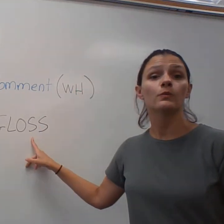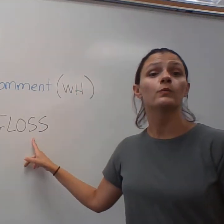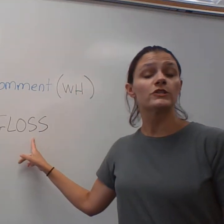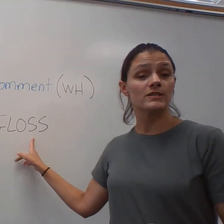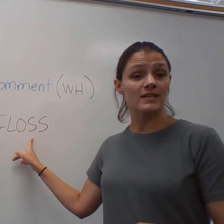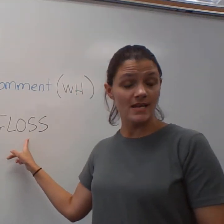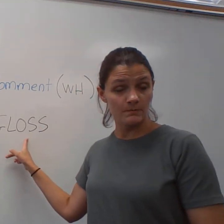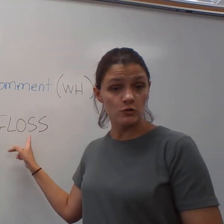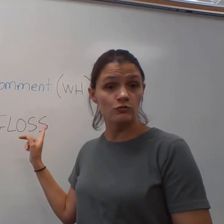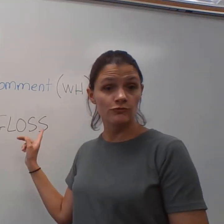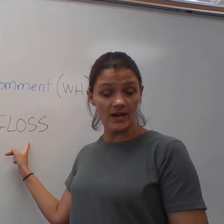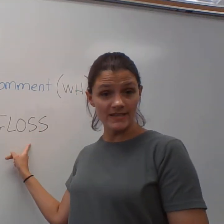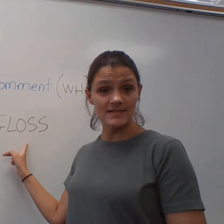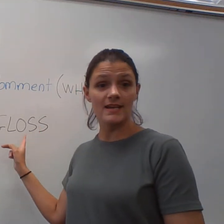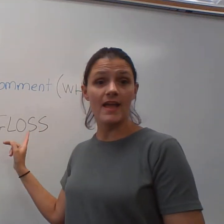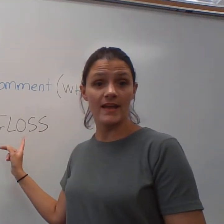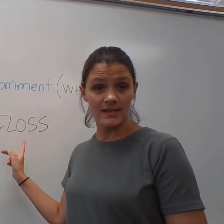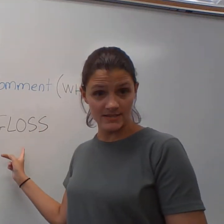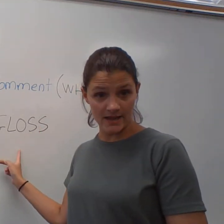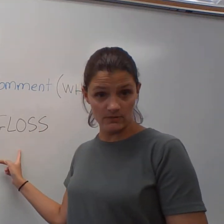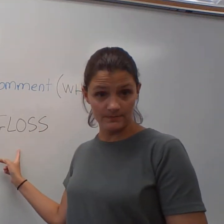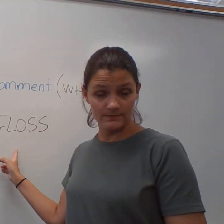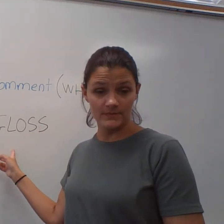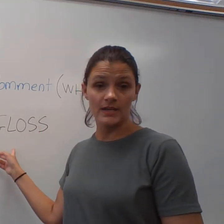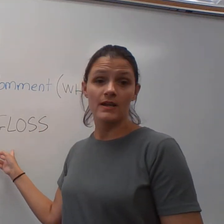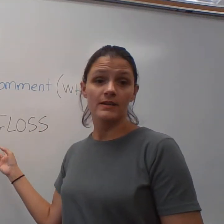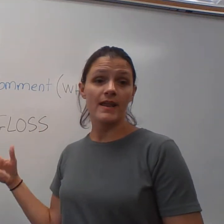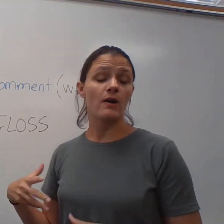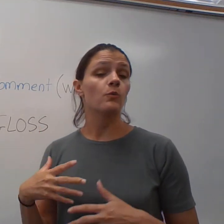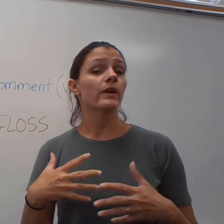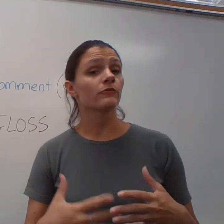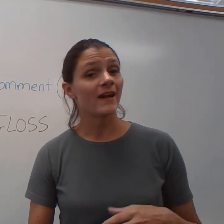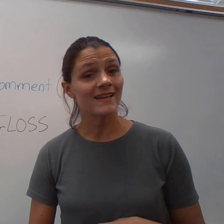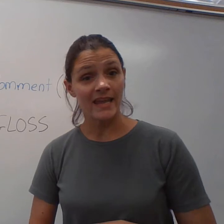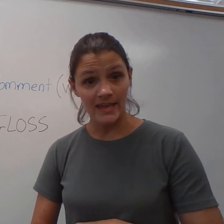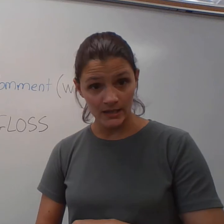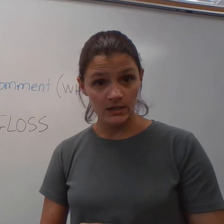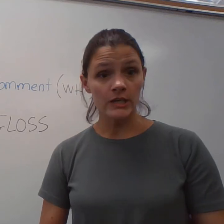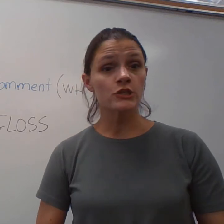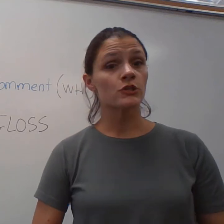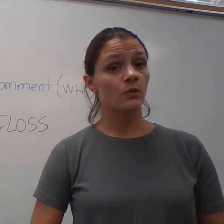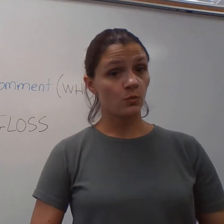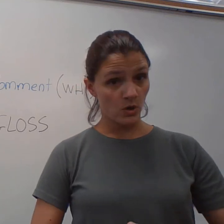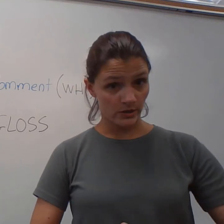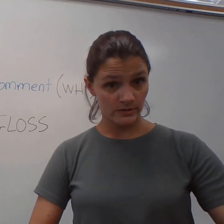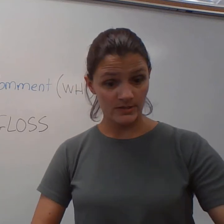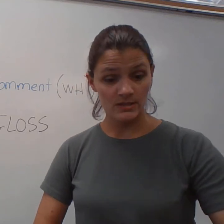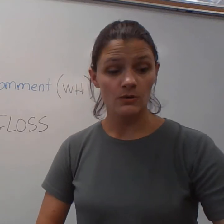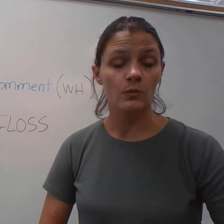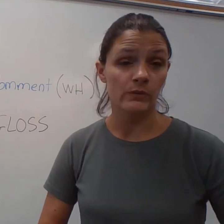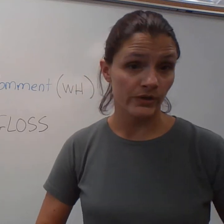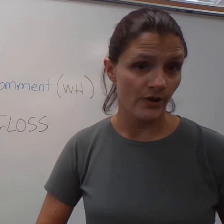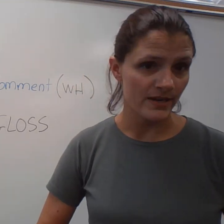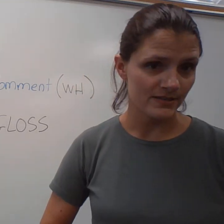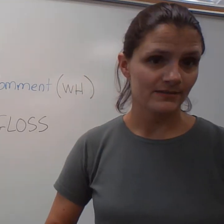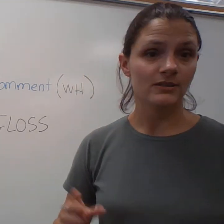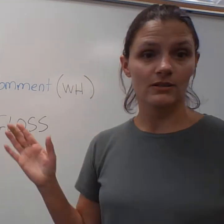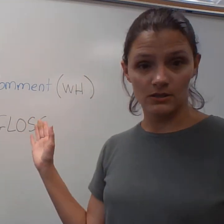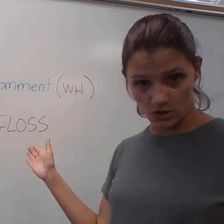which is an attempt to write ASL. Now, we are writing English words when we write